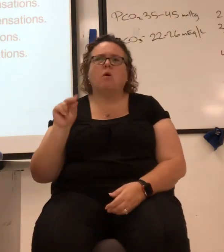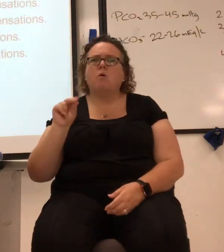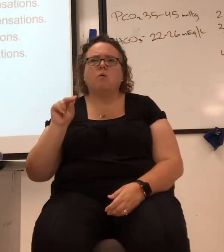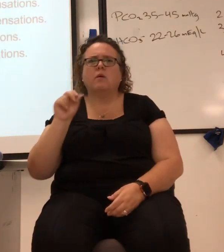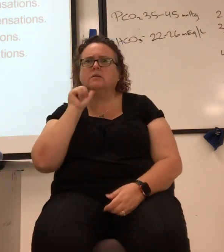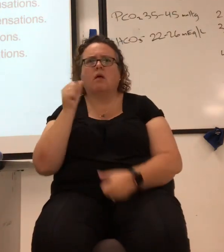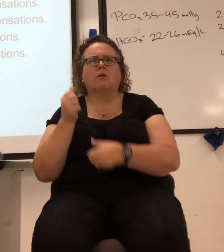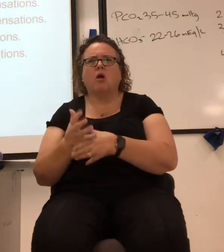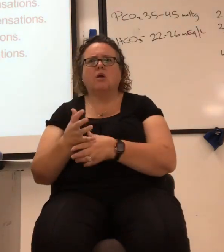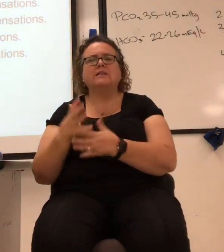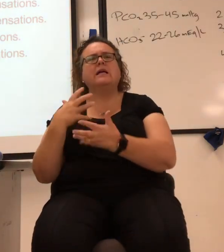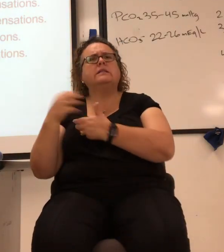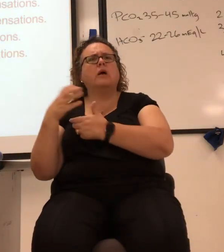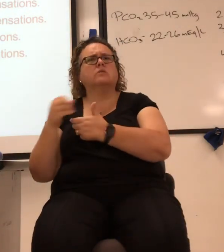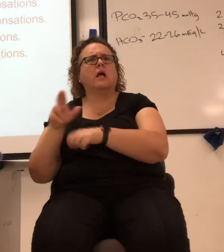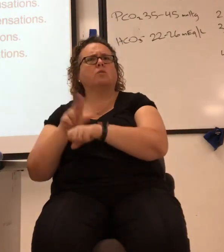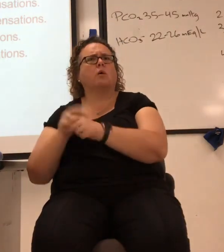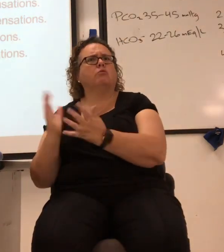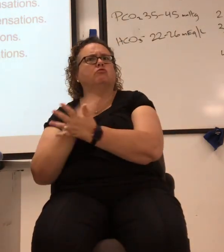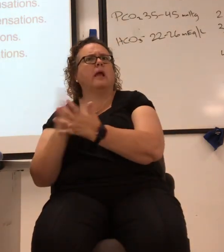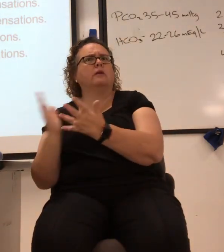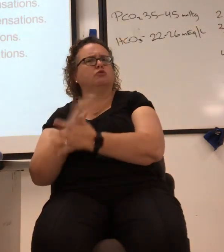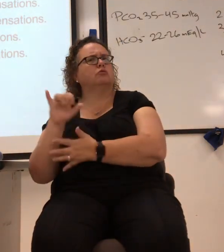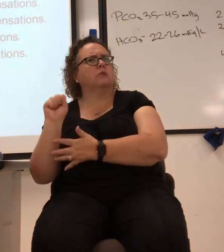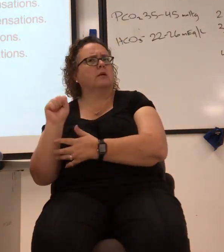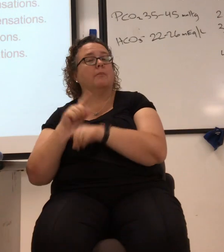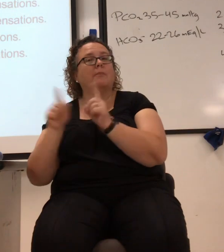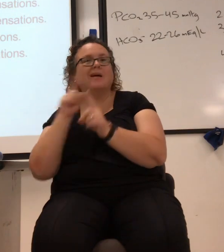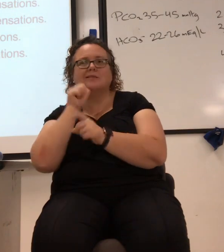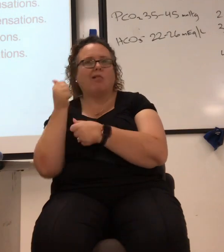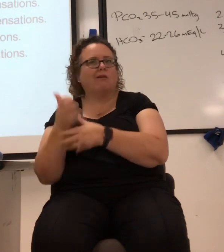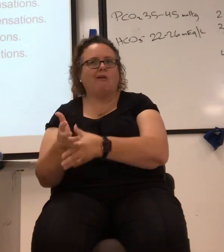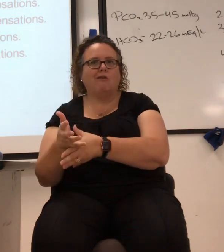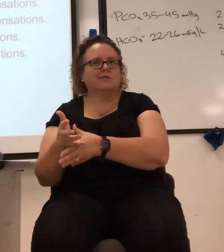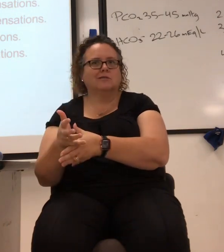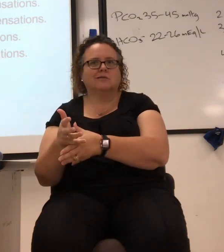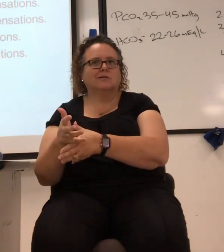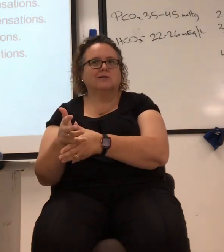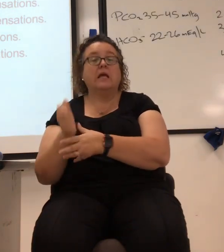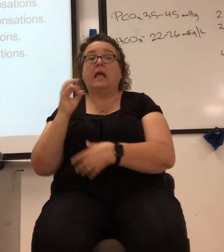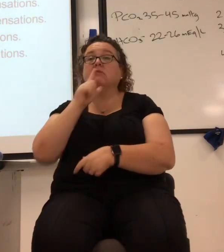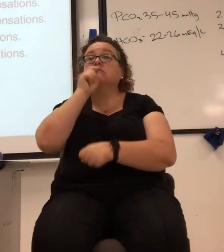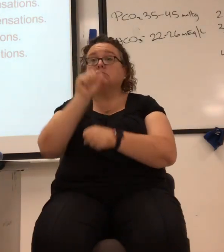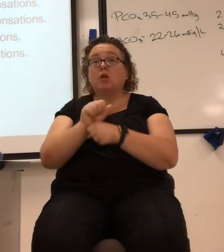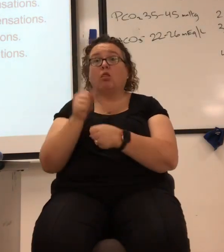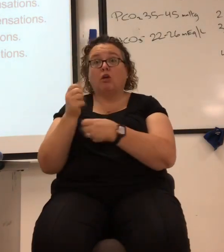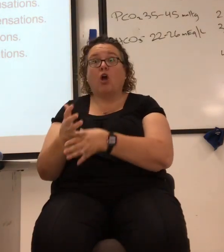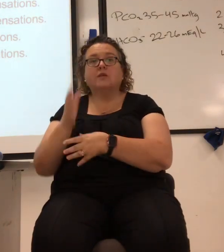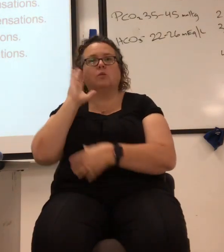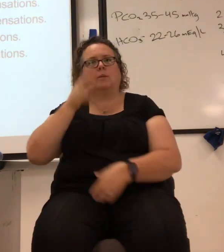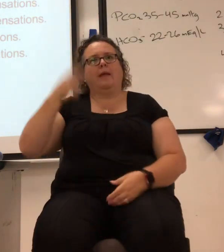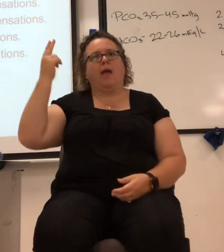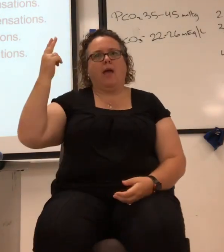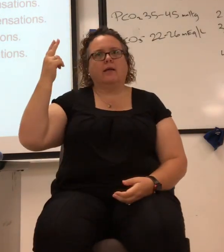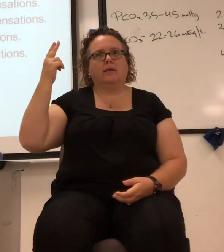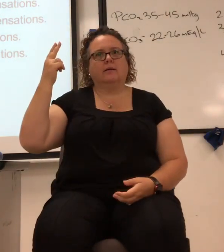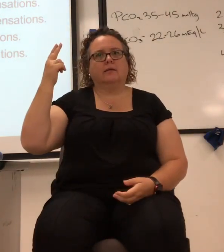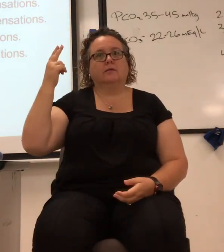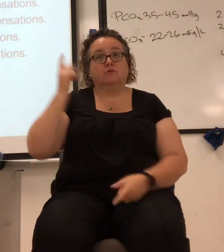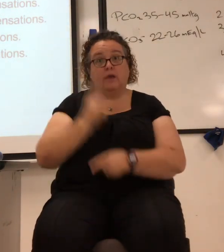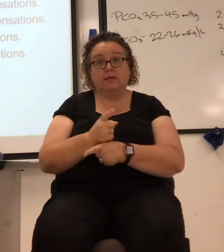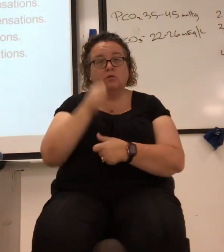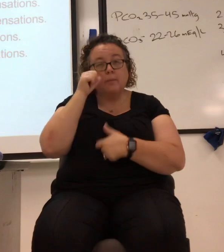29, 19. And here's the procedure that Maria kind of teaches us to do, and I think it works pretty well.